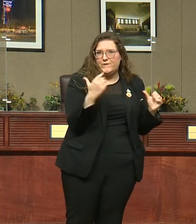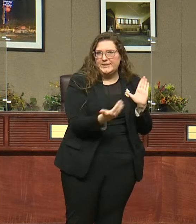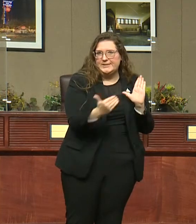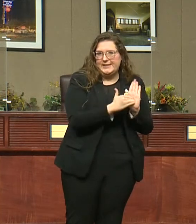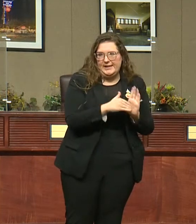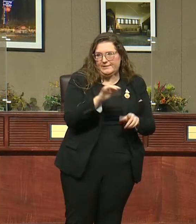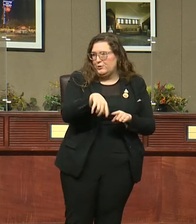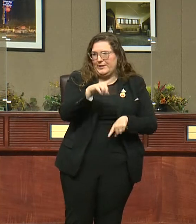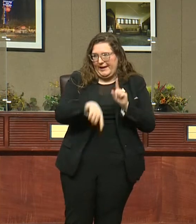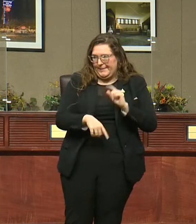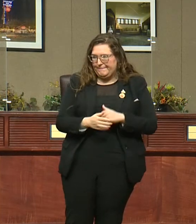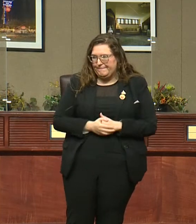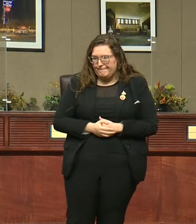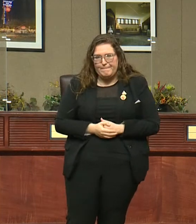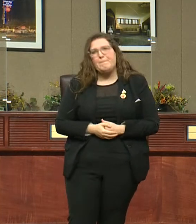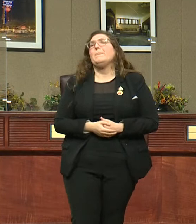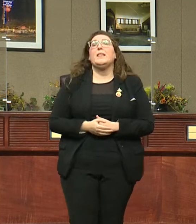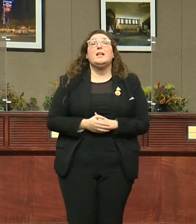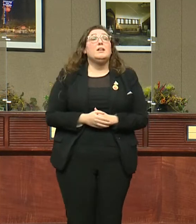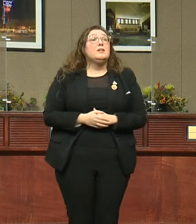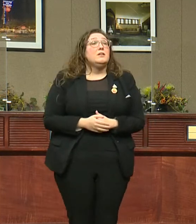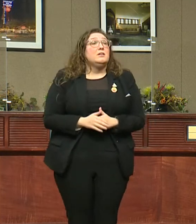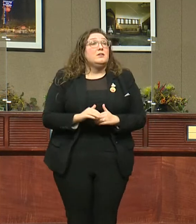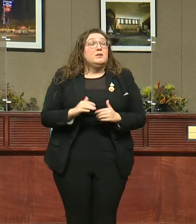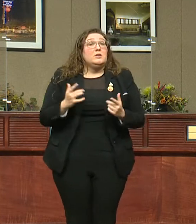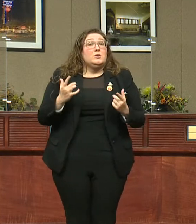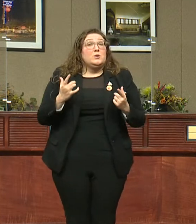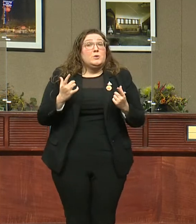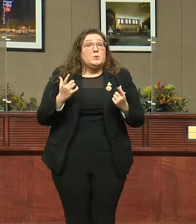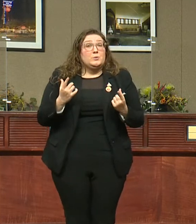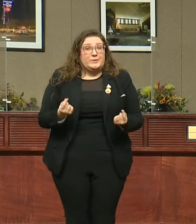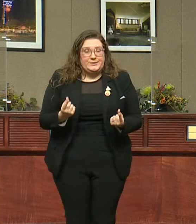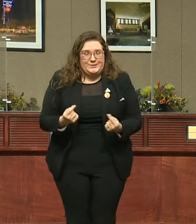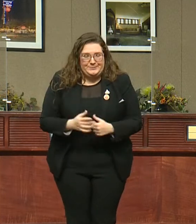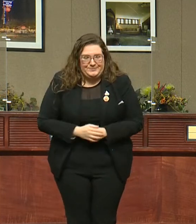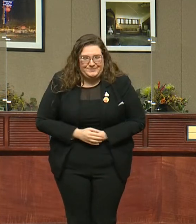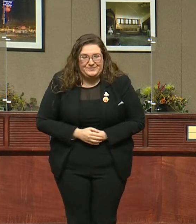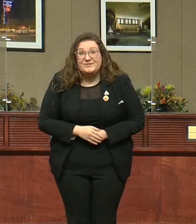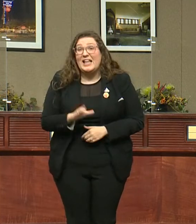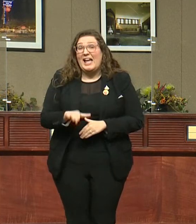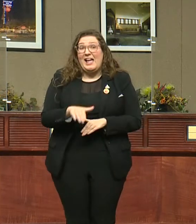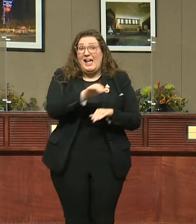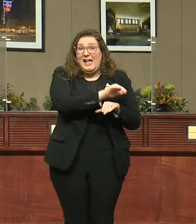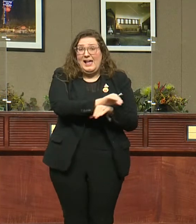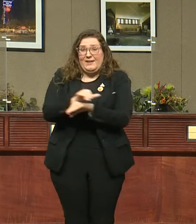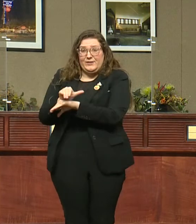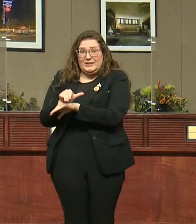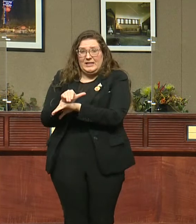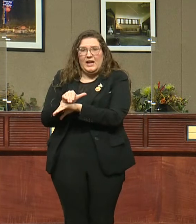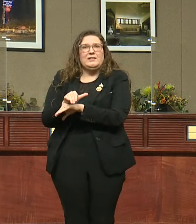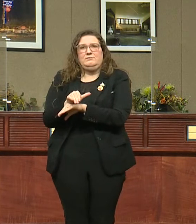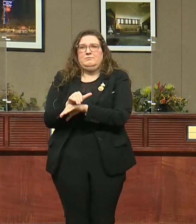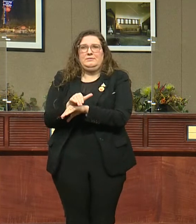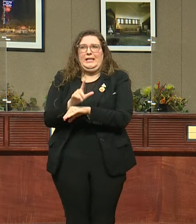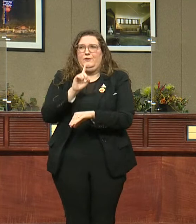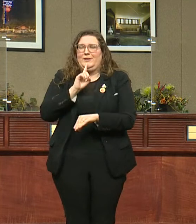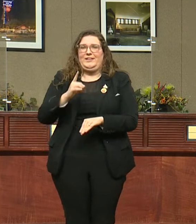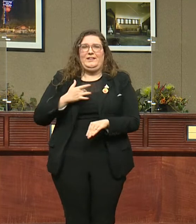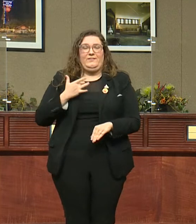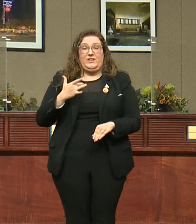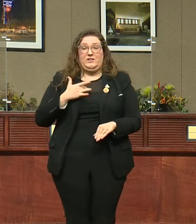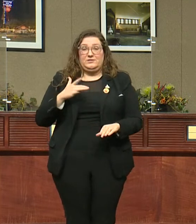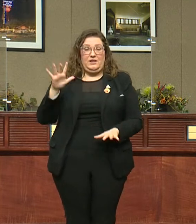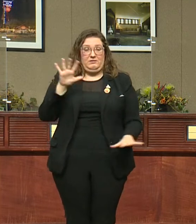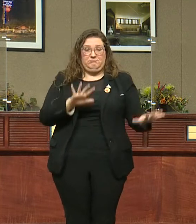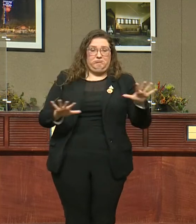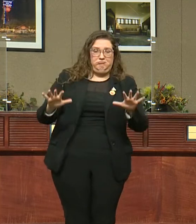that? It's a juggling game. It's at the end of the night, we may have to switch to Moderna, and that's why we're holding